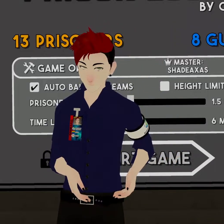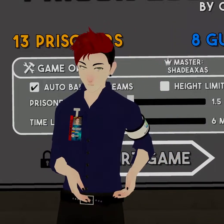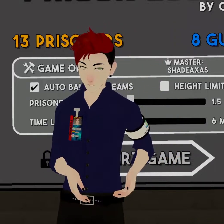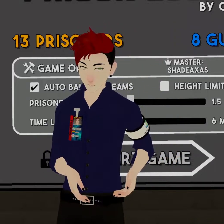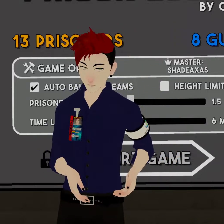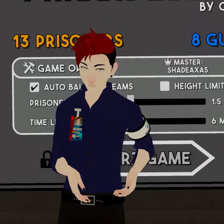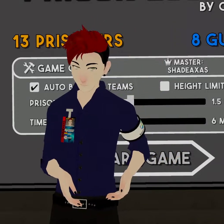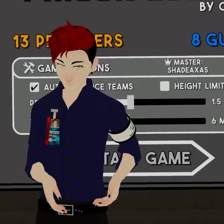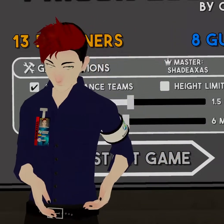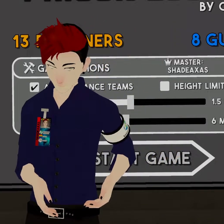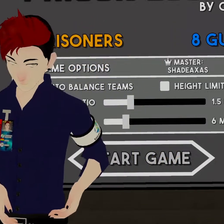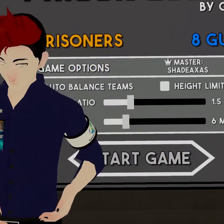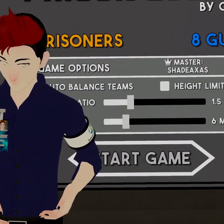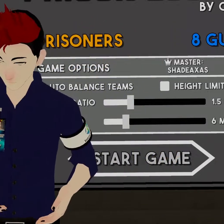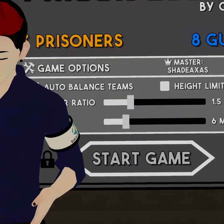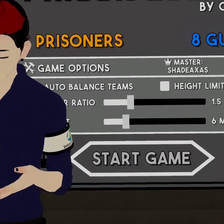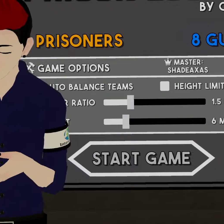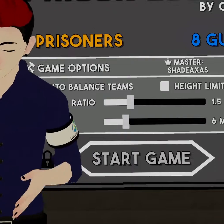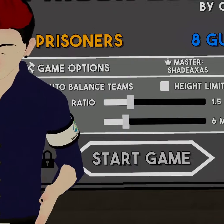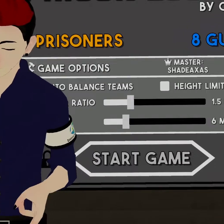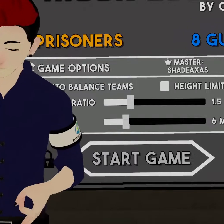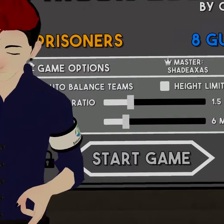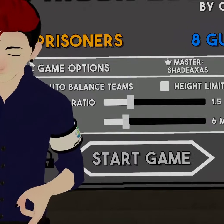Say that again. Area.